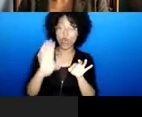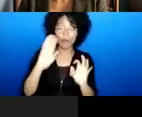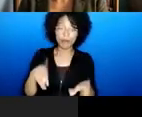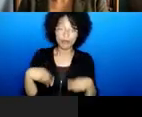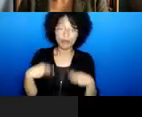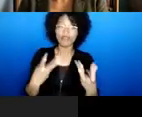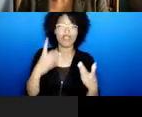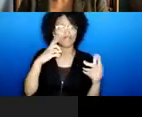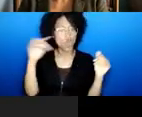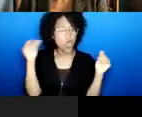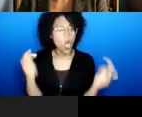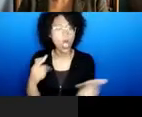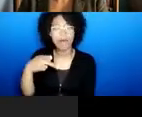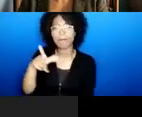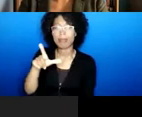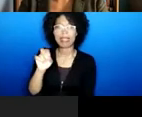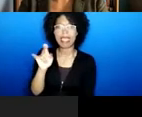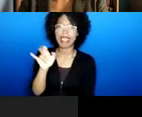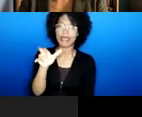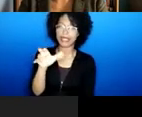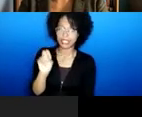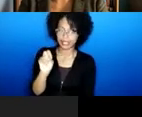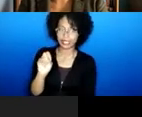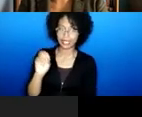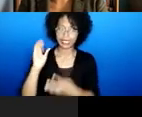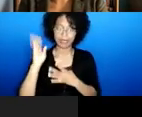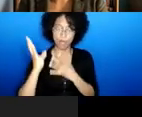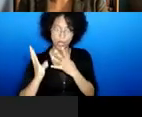for all plenaries, symposia,